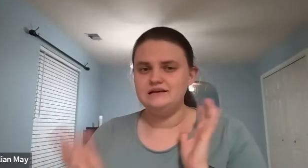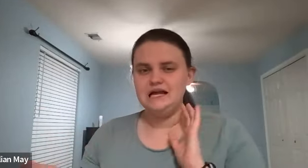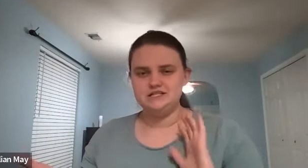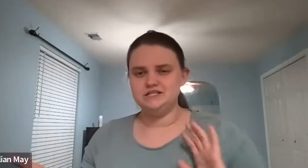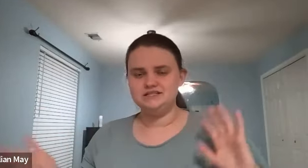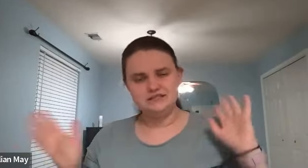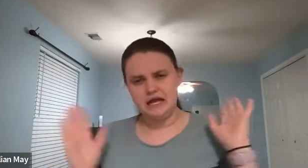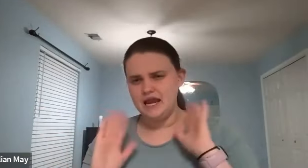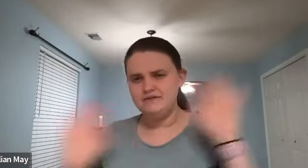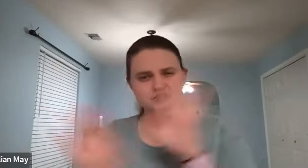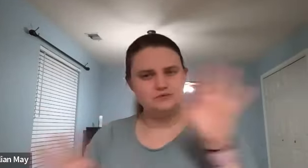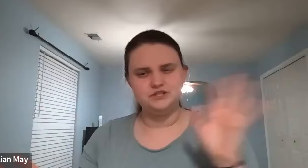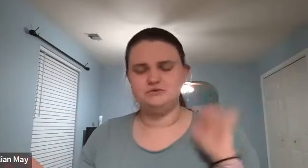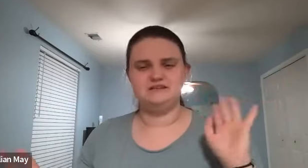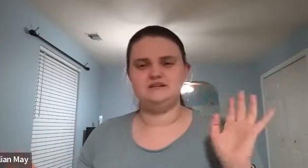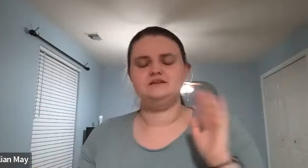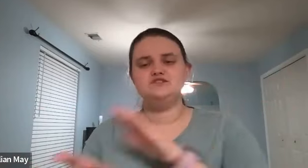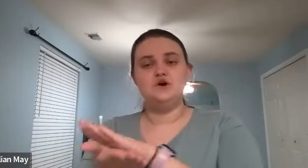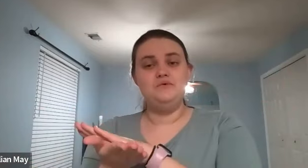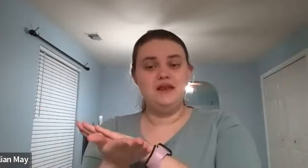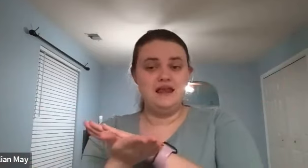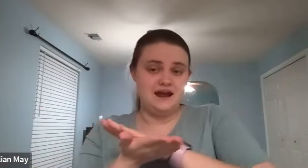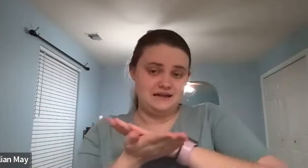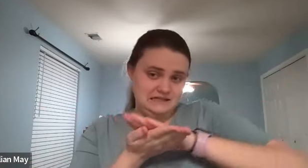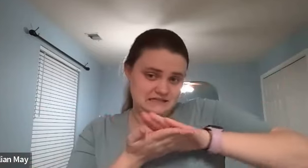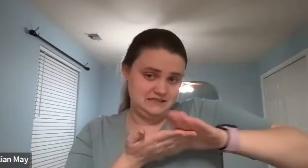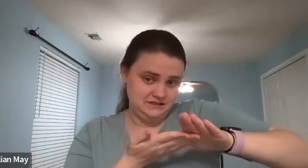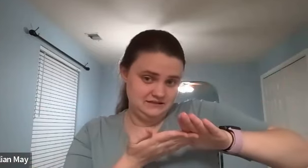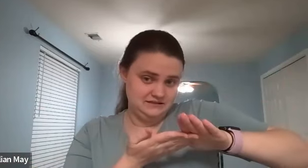I'm never sure which ones I've done. So nice.